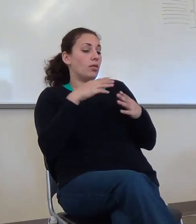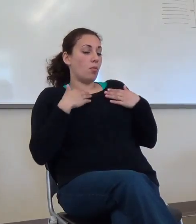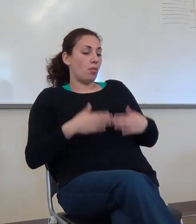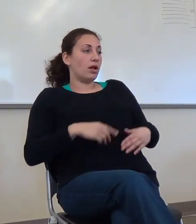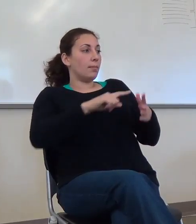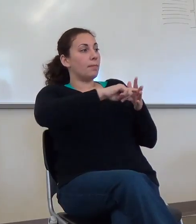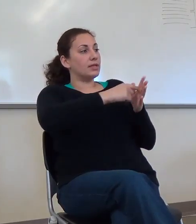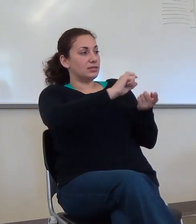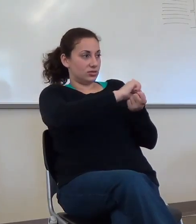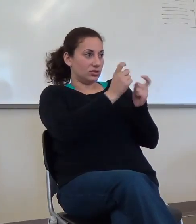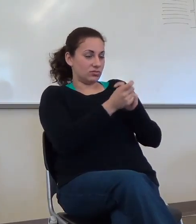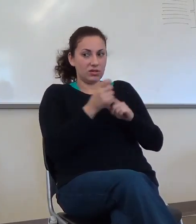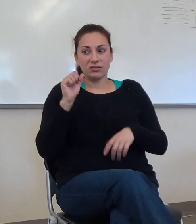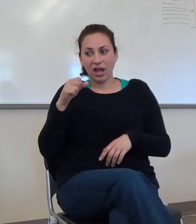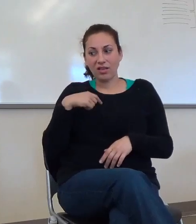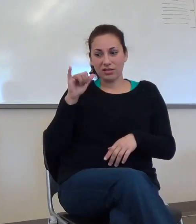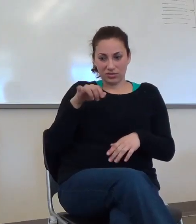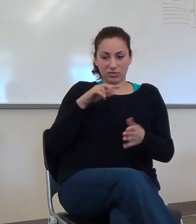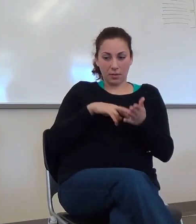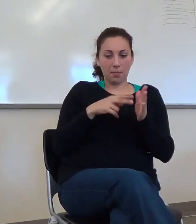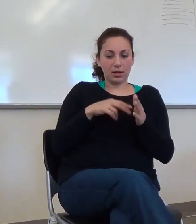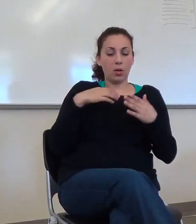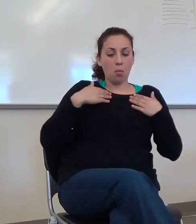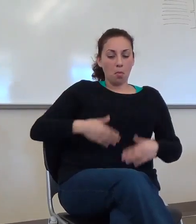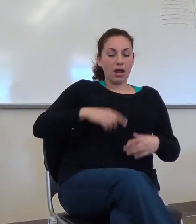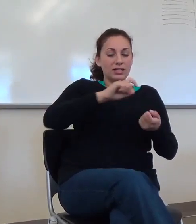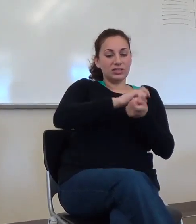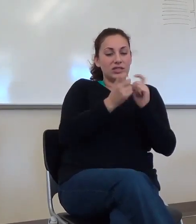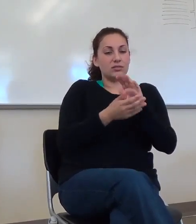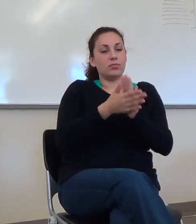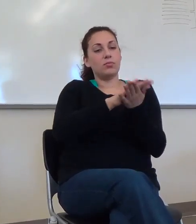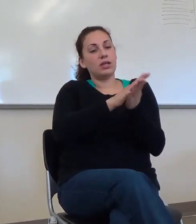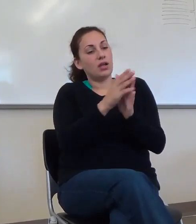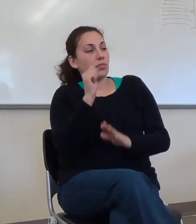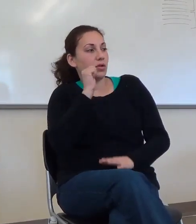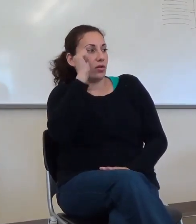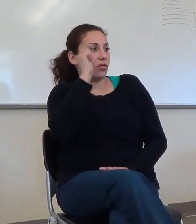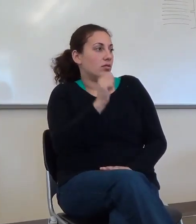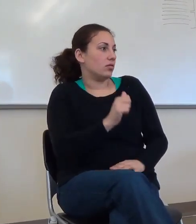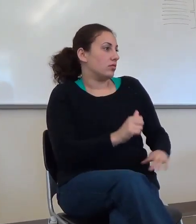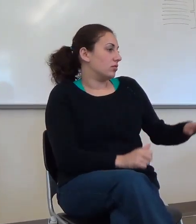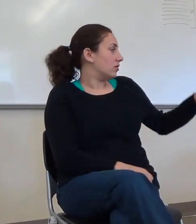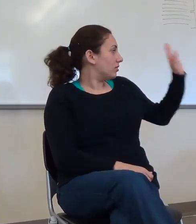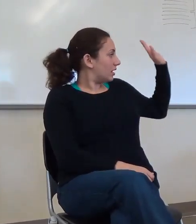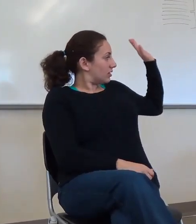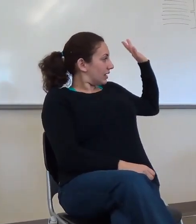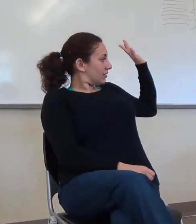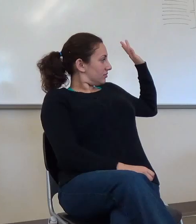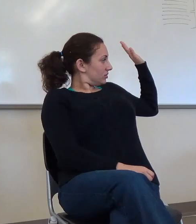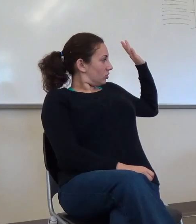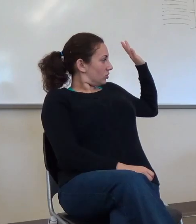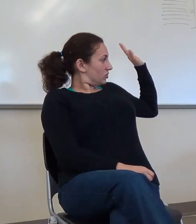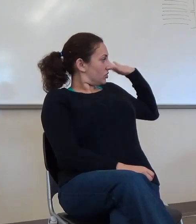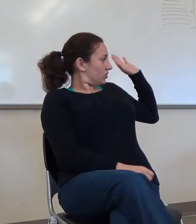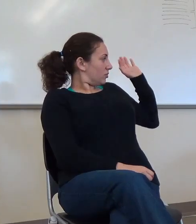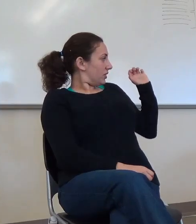change. that's what I mean, when your body starts to change into an adult body, when they start to become adults. and like girls will start their